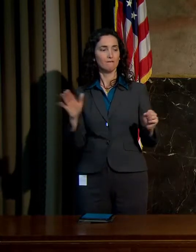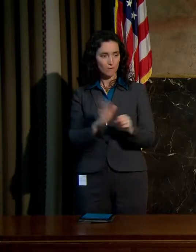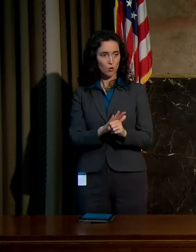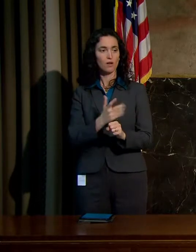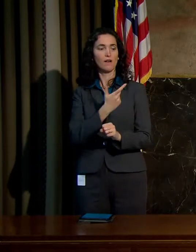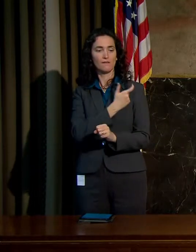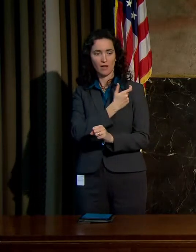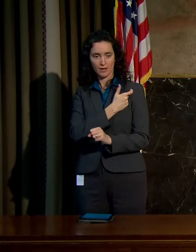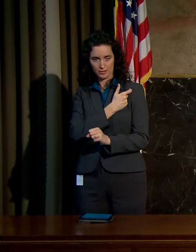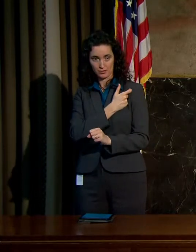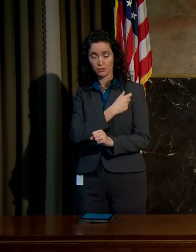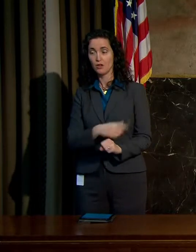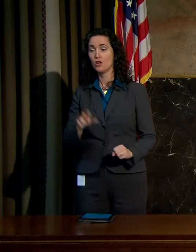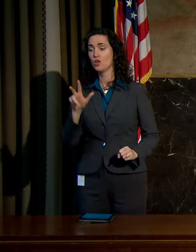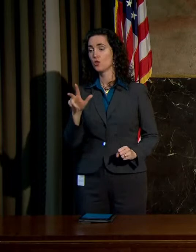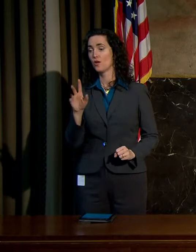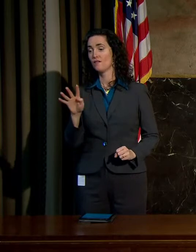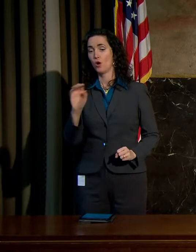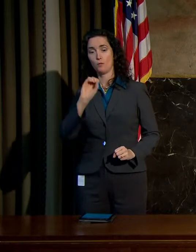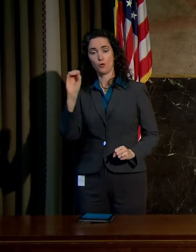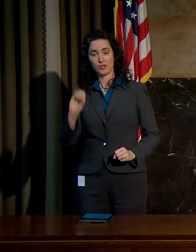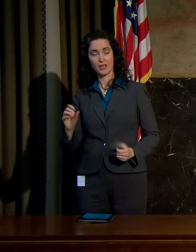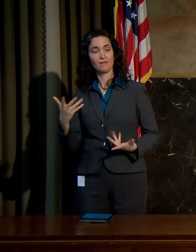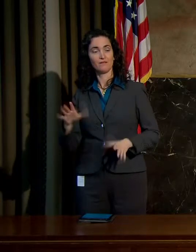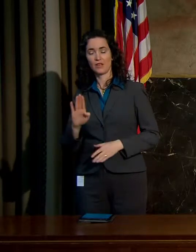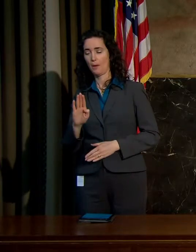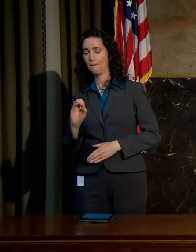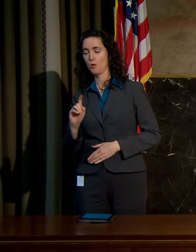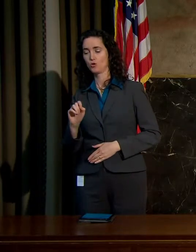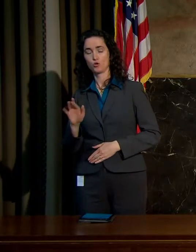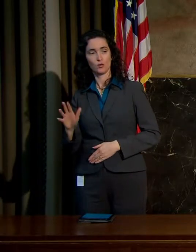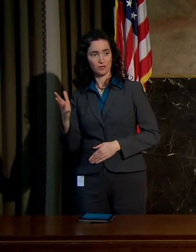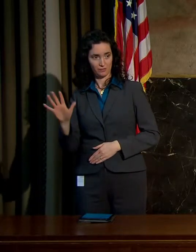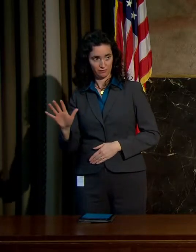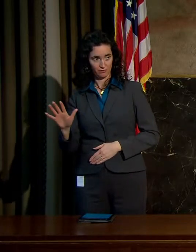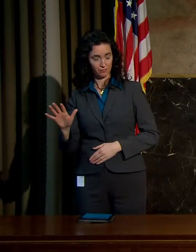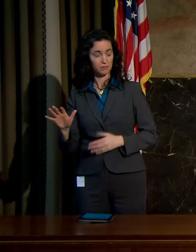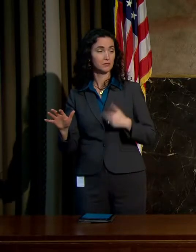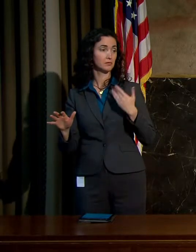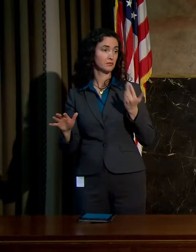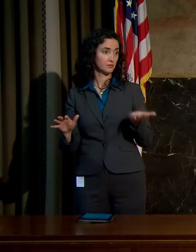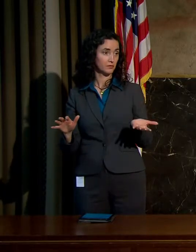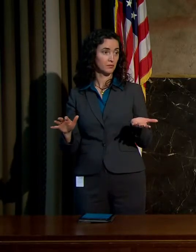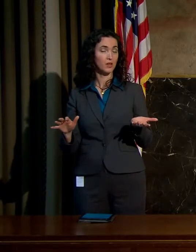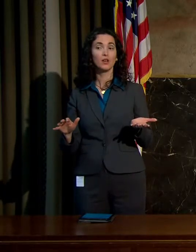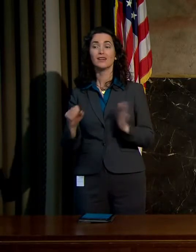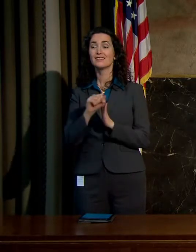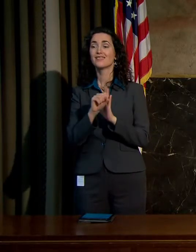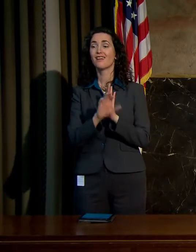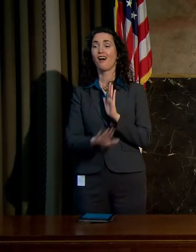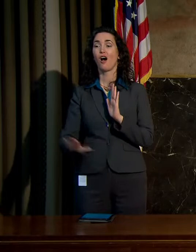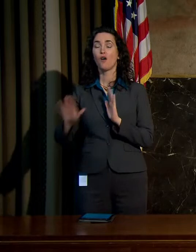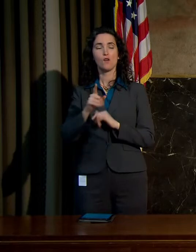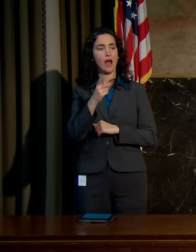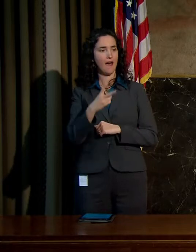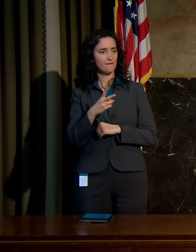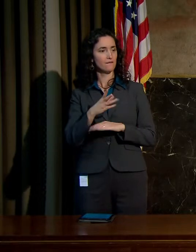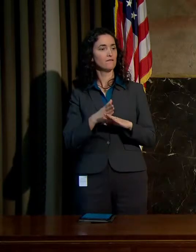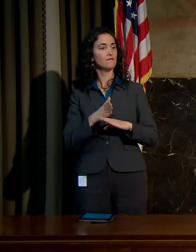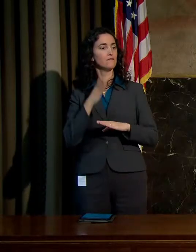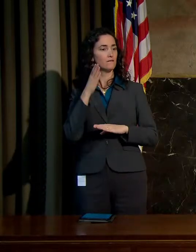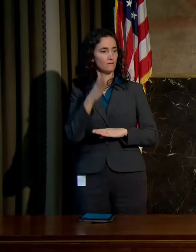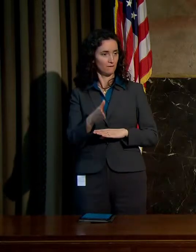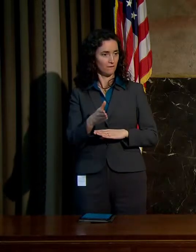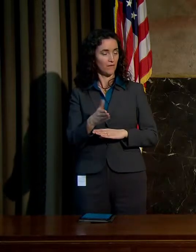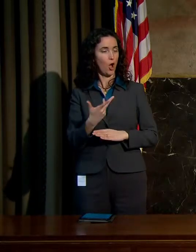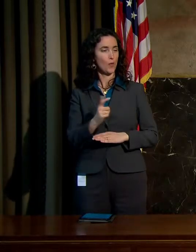vaccinated. 34% of those individuals are boosted. You know, it's over half the state of the Louisiana